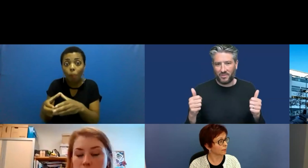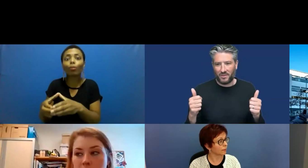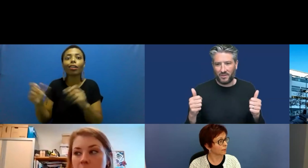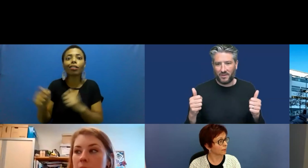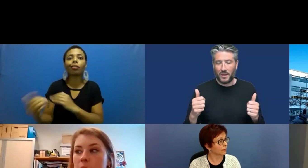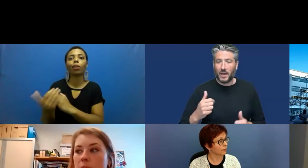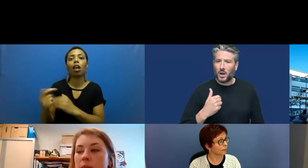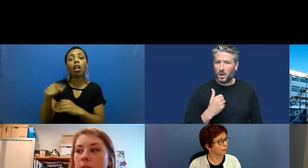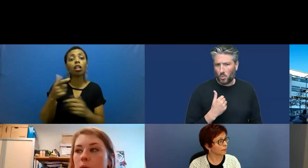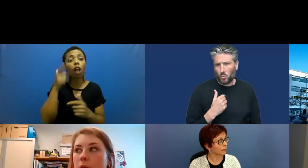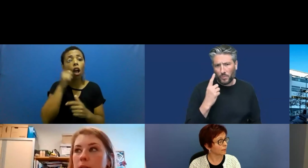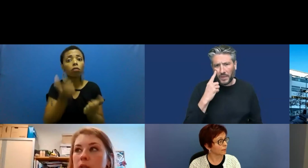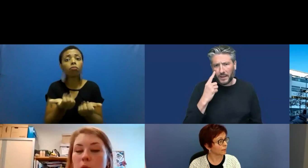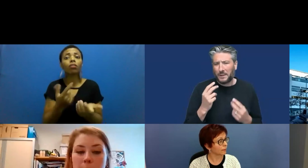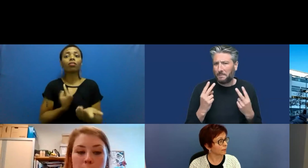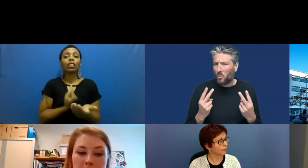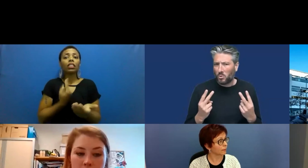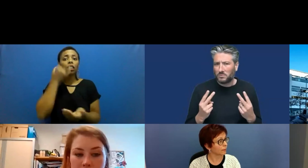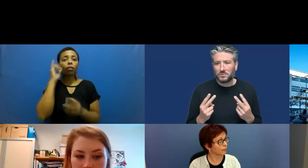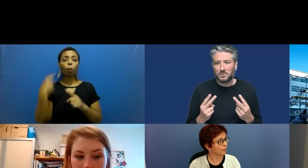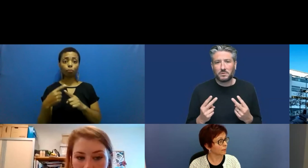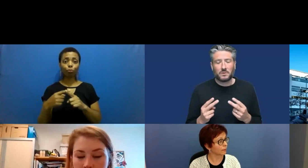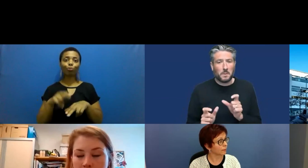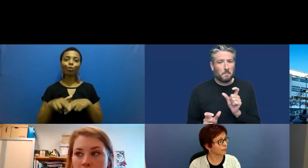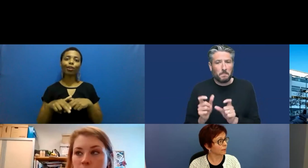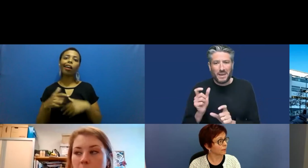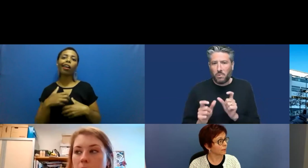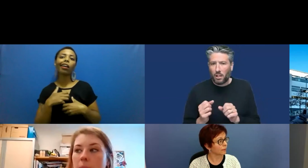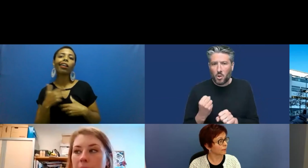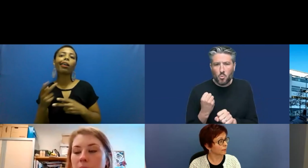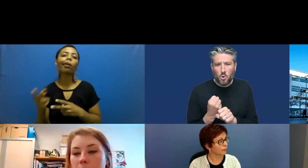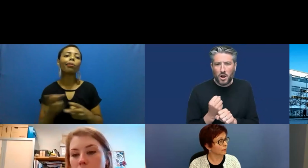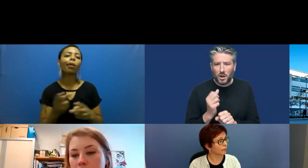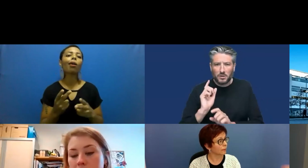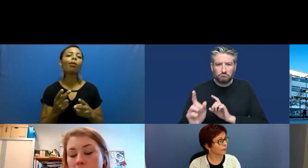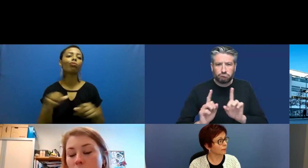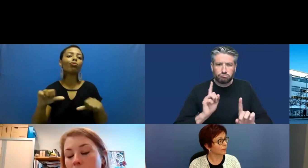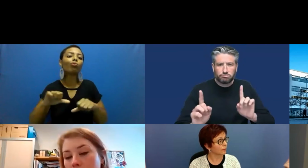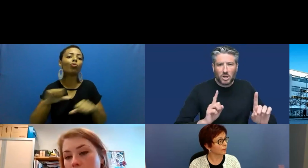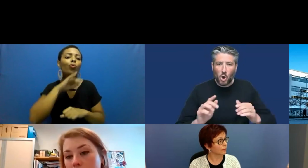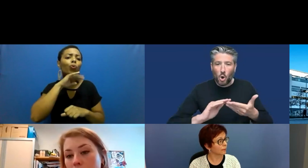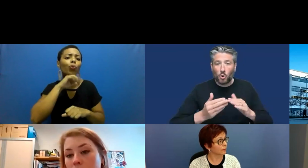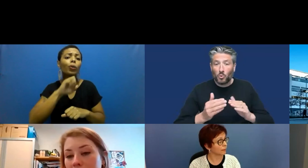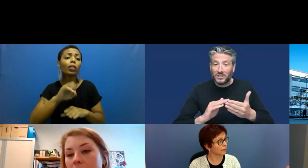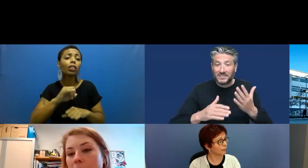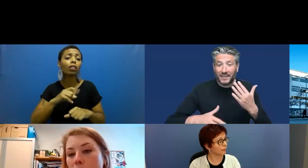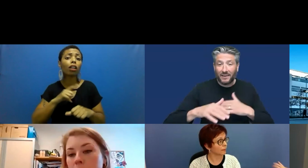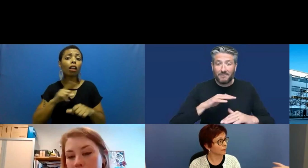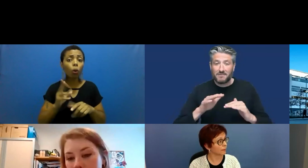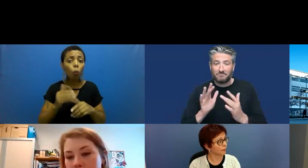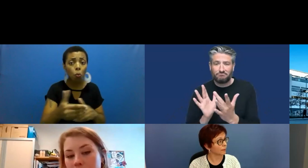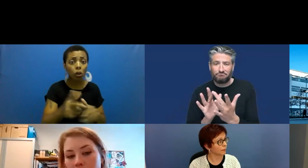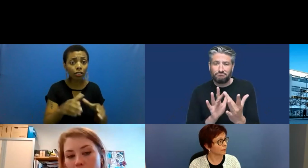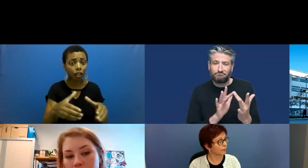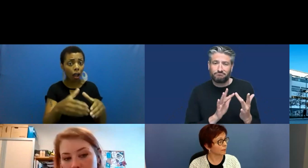the loneliness, because this is where you're going to stop people being isolated, is by going out in the communities. And quite often you need the help